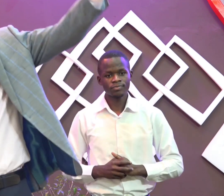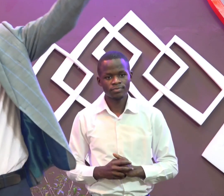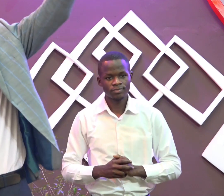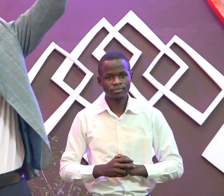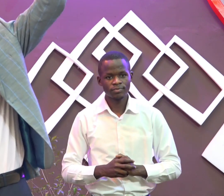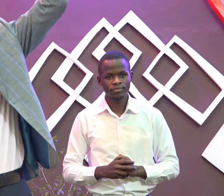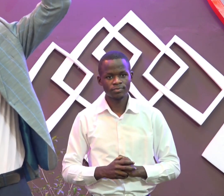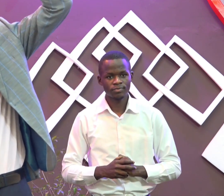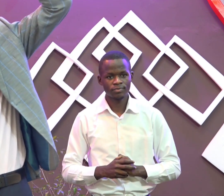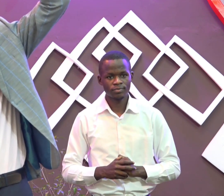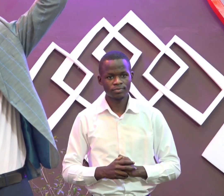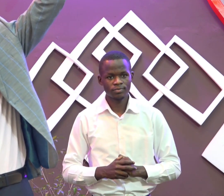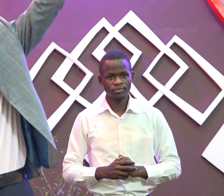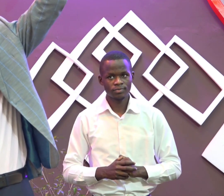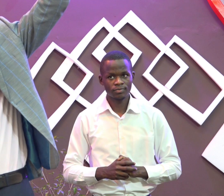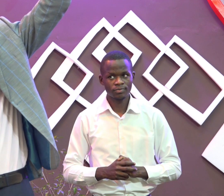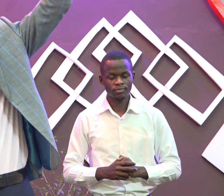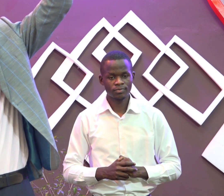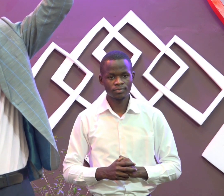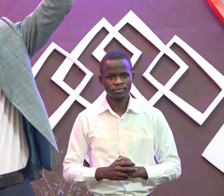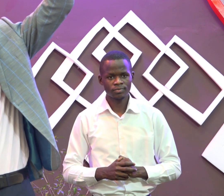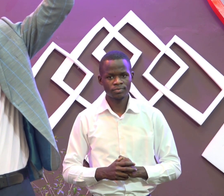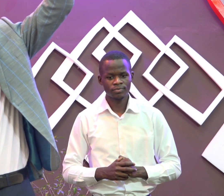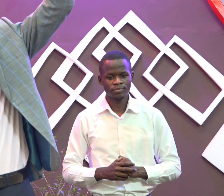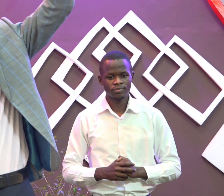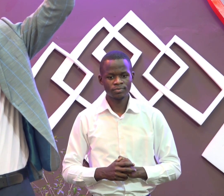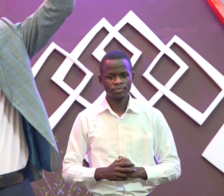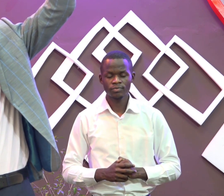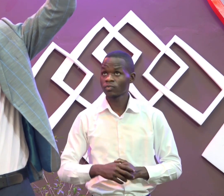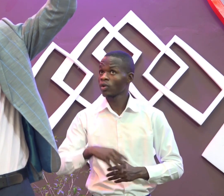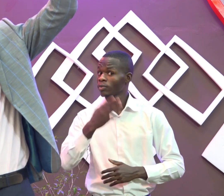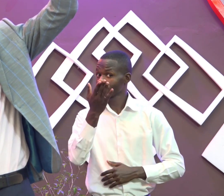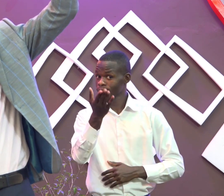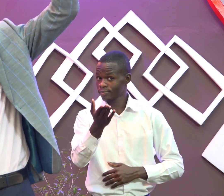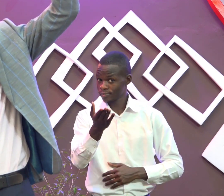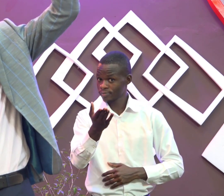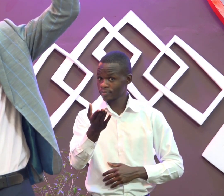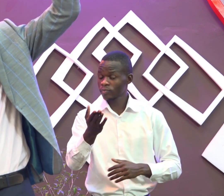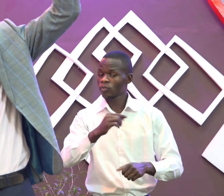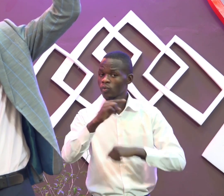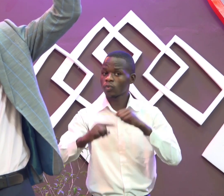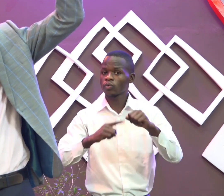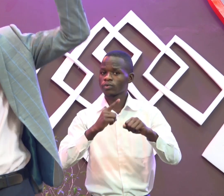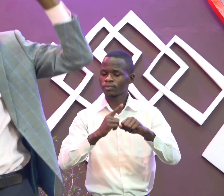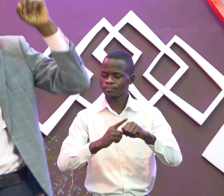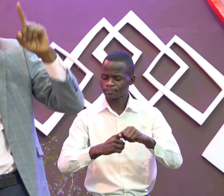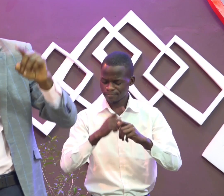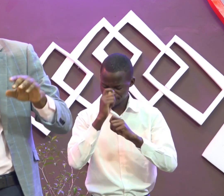2000 for, and he tells you it was for a visit, and when you would explain it would be tugondere omukulembeze abatutwala mu